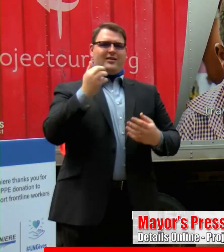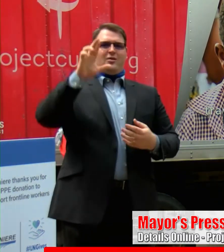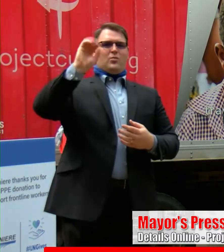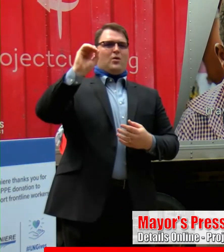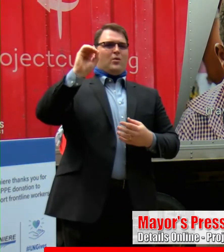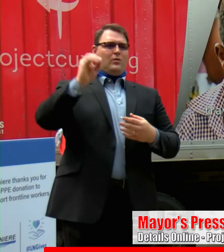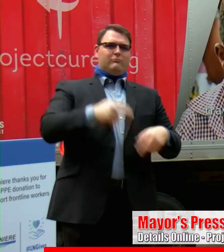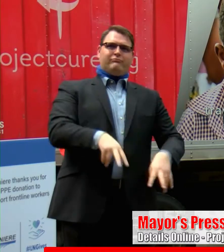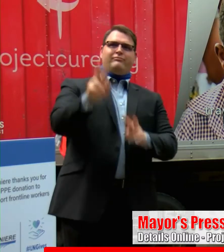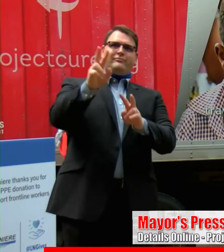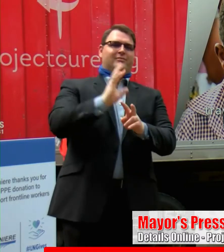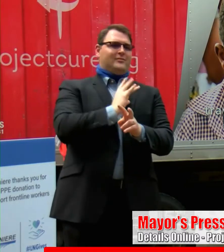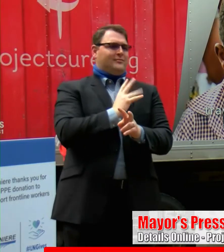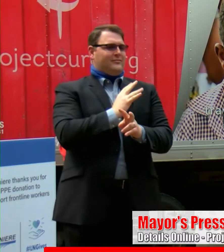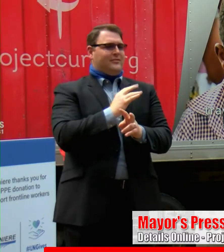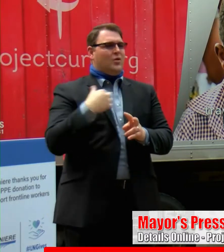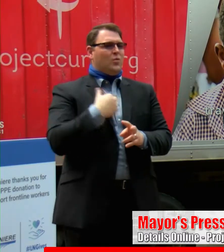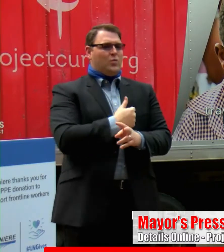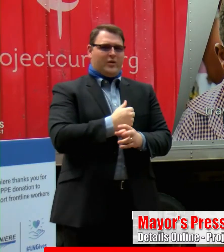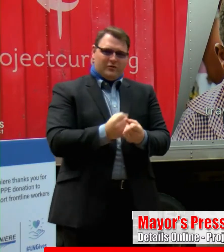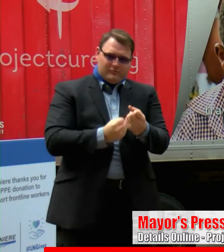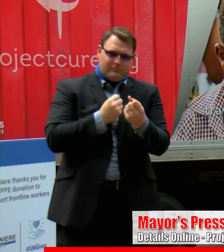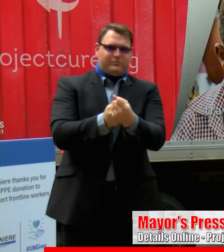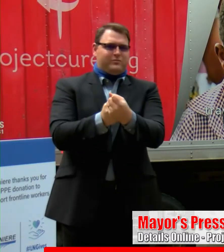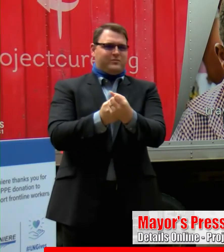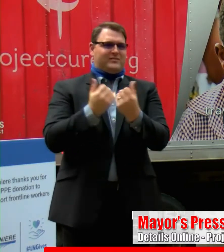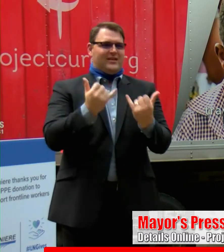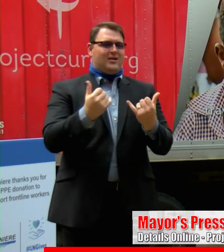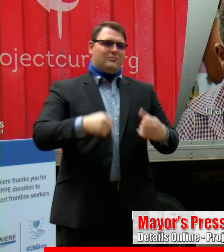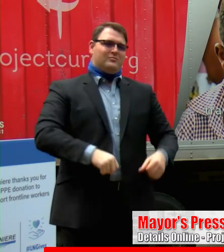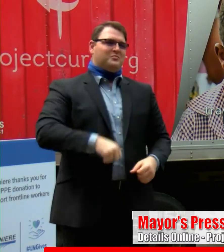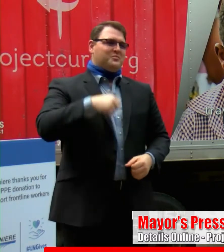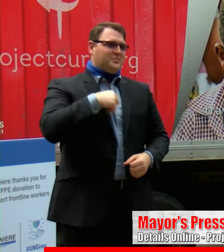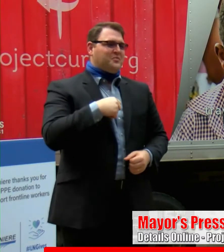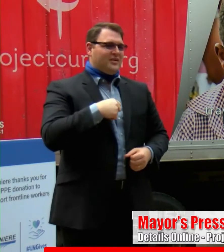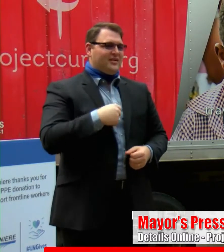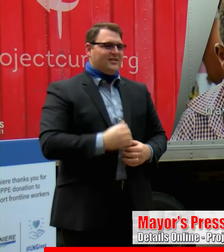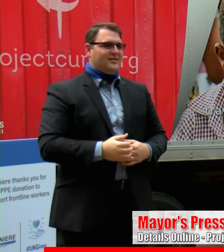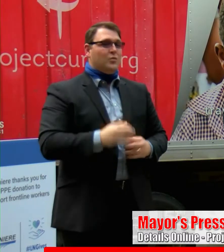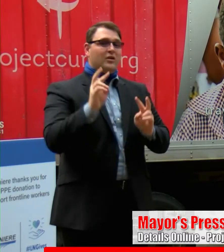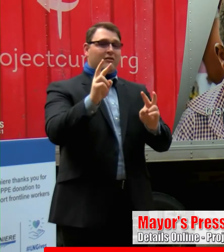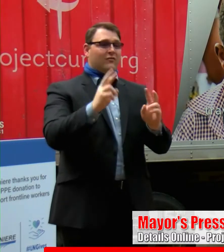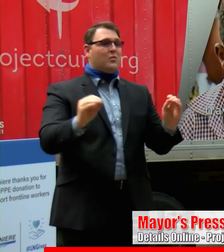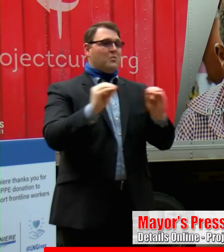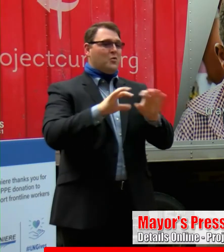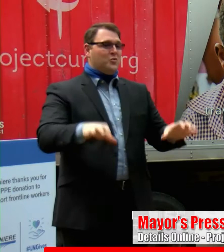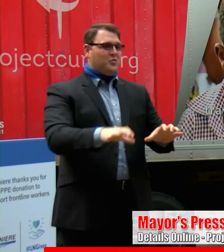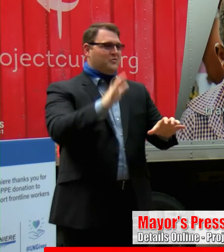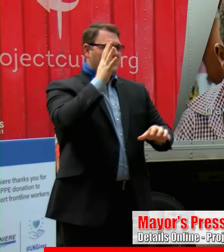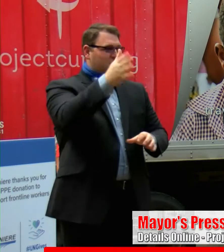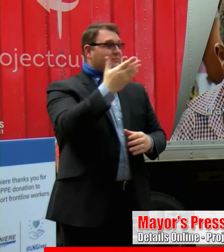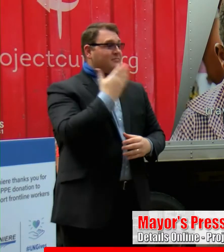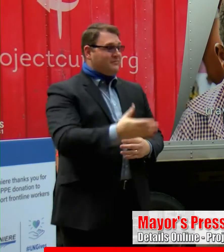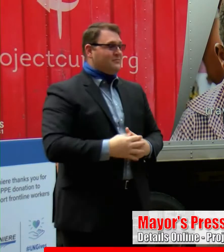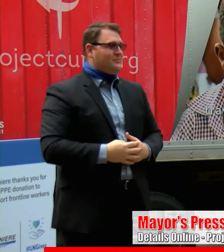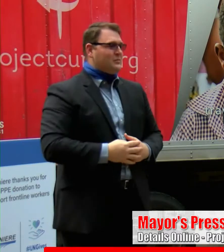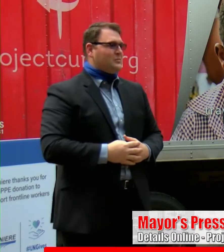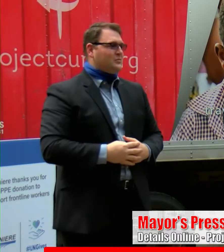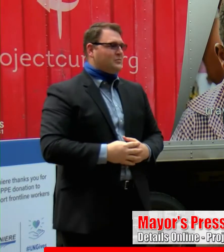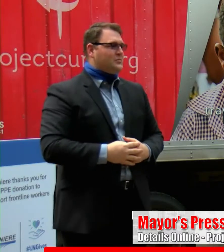and supporting them with this PPE drive. And we are looking forward to doing more in the future. Thank you.